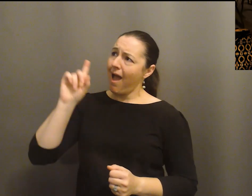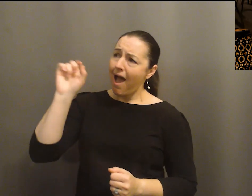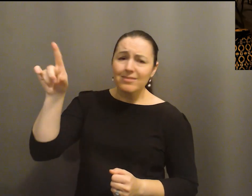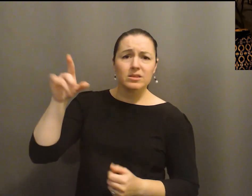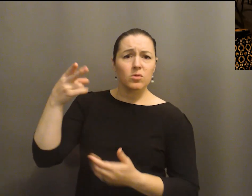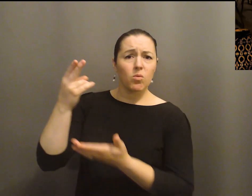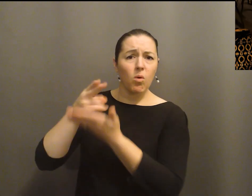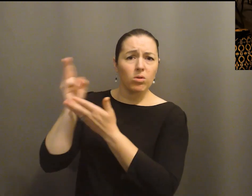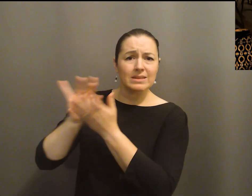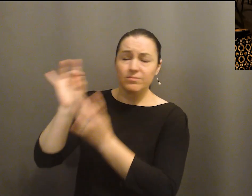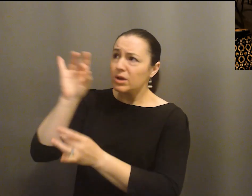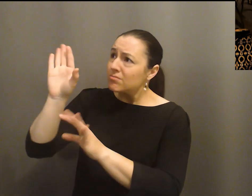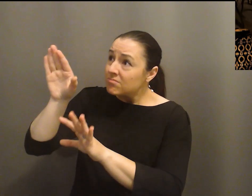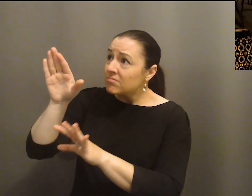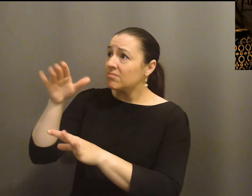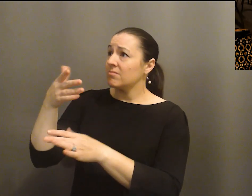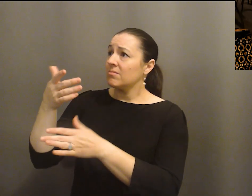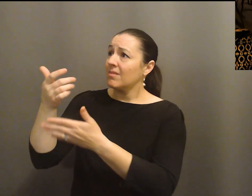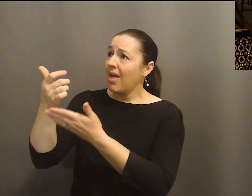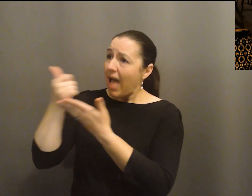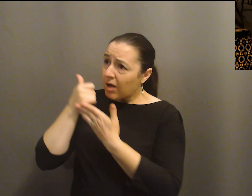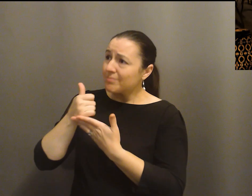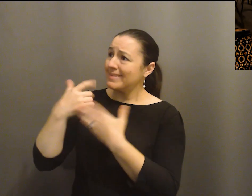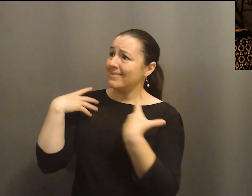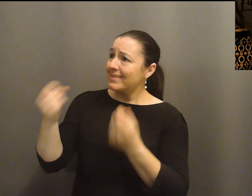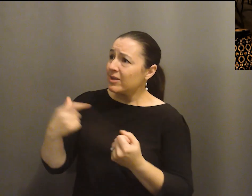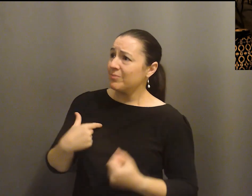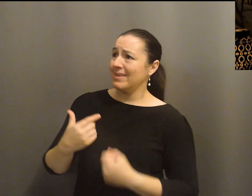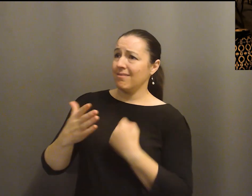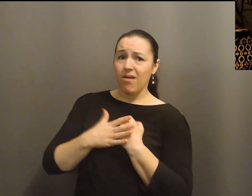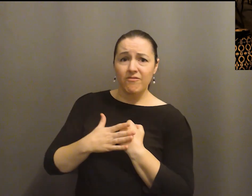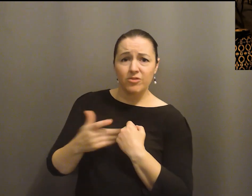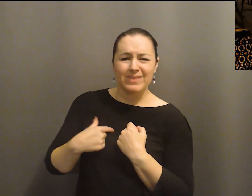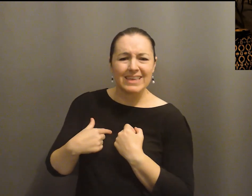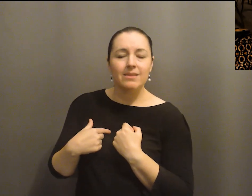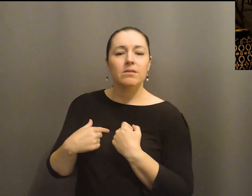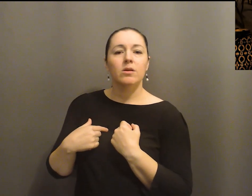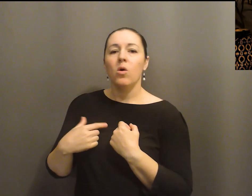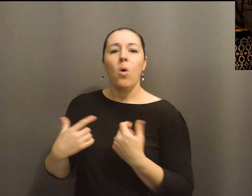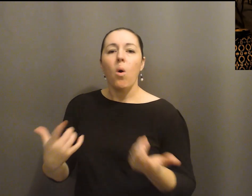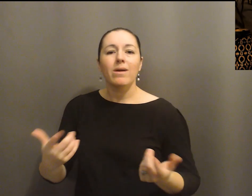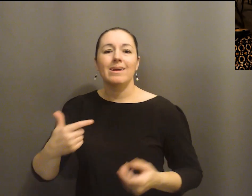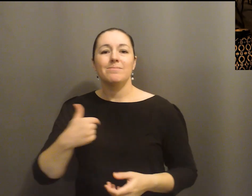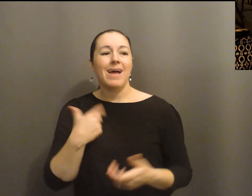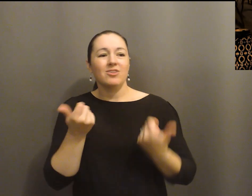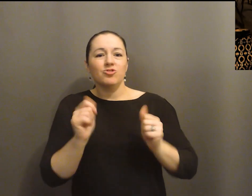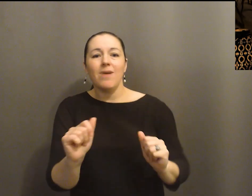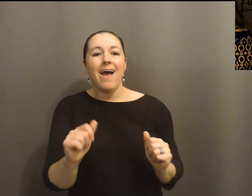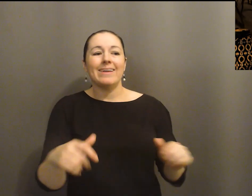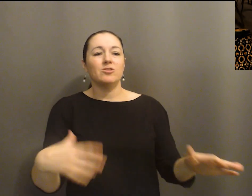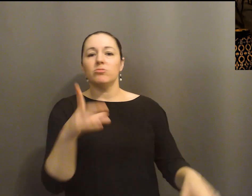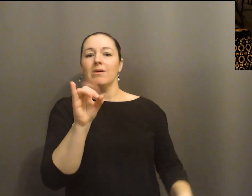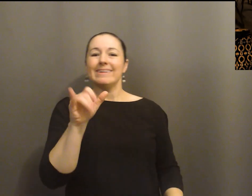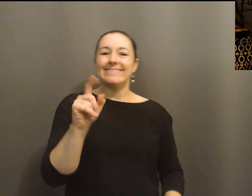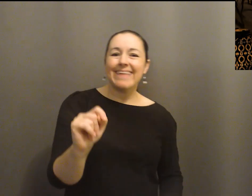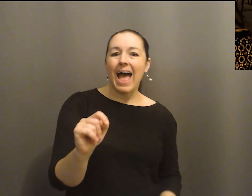empower me And to heal me And to comfort me? Or am I striving In my own strength To force myself Into some kind Of dieting rhythm To deny myself More and